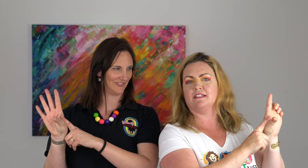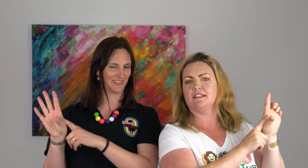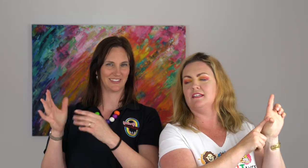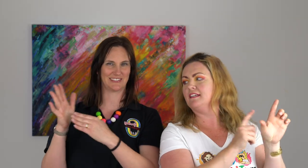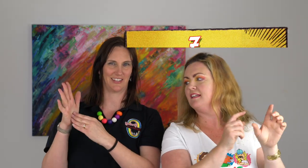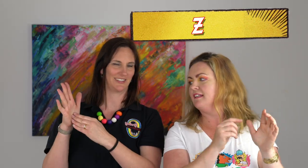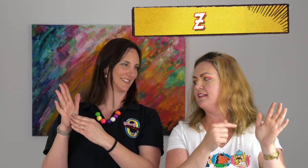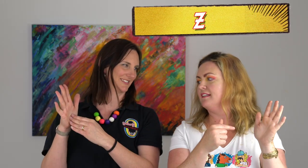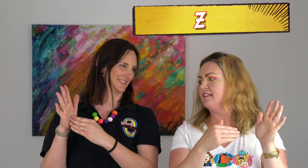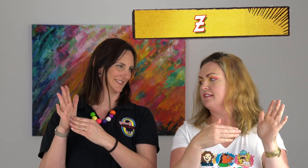yeah, Z. Z. Yeah.